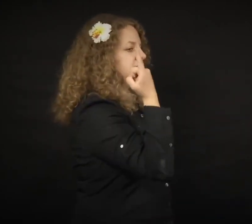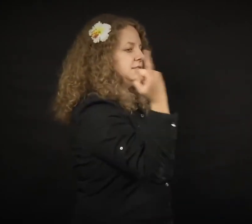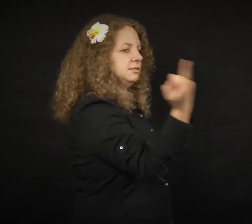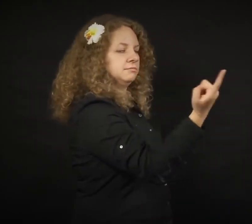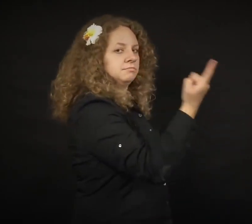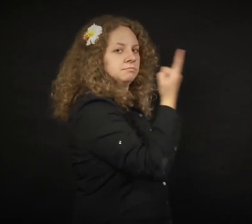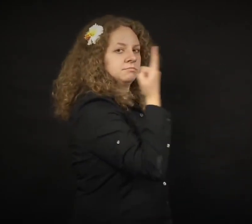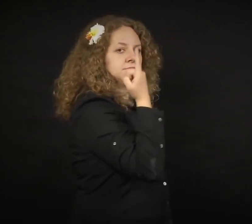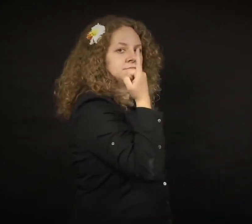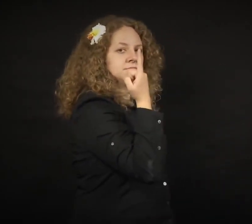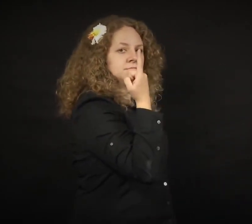always.